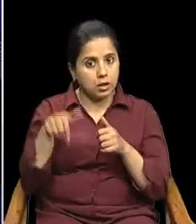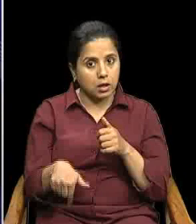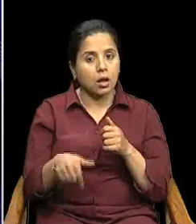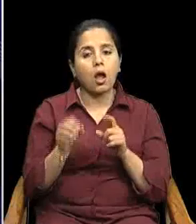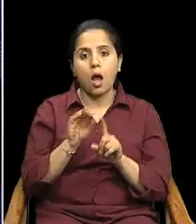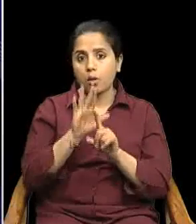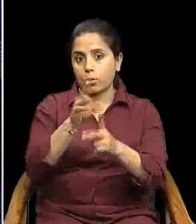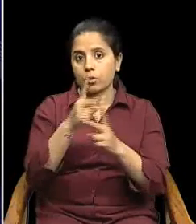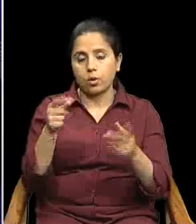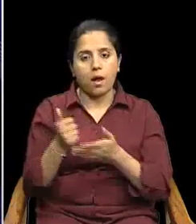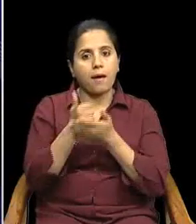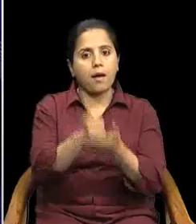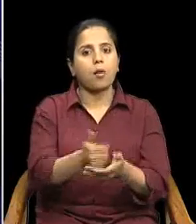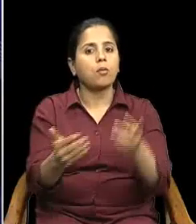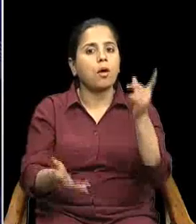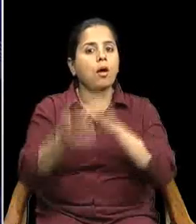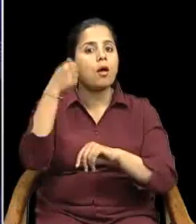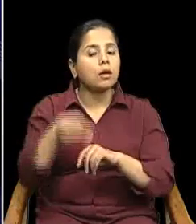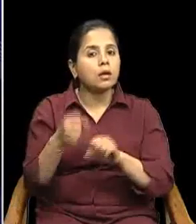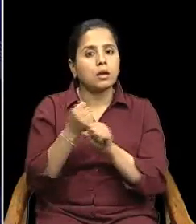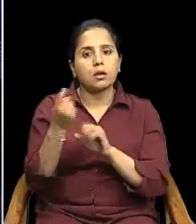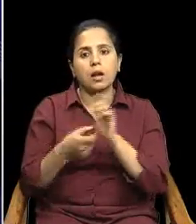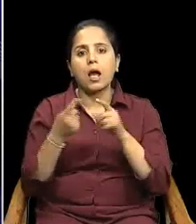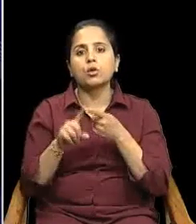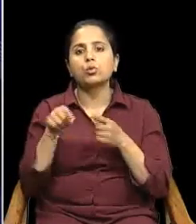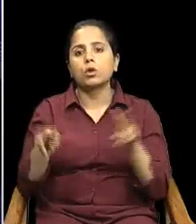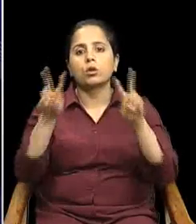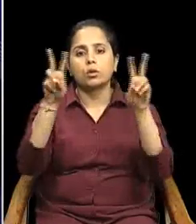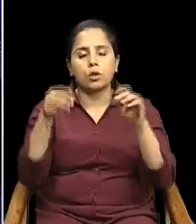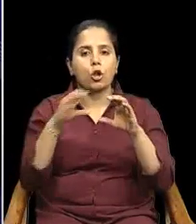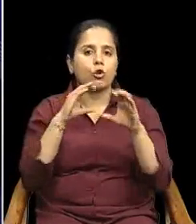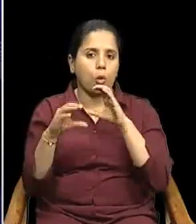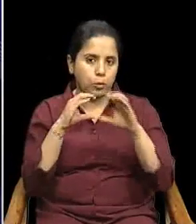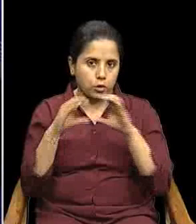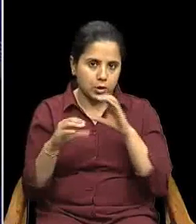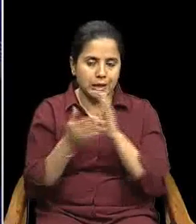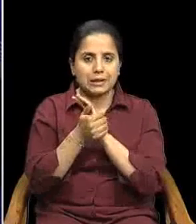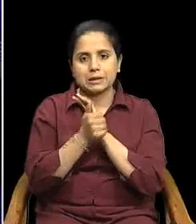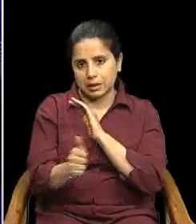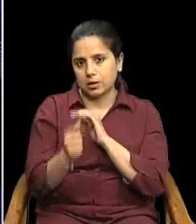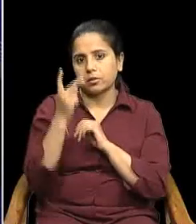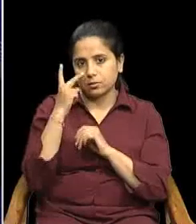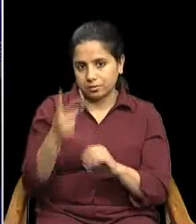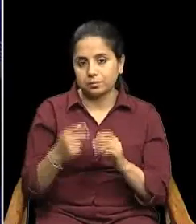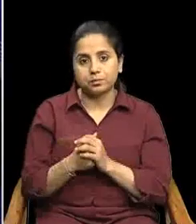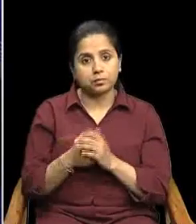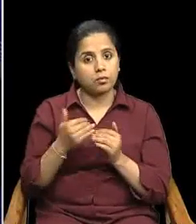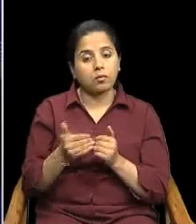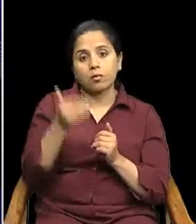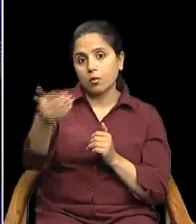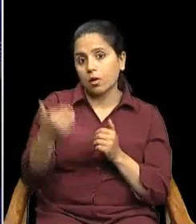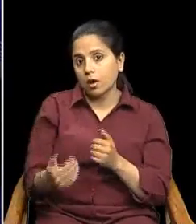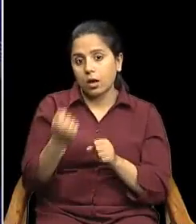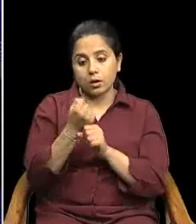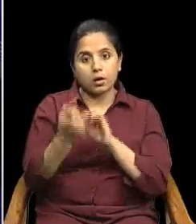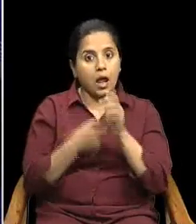in achieving the graduate attributes called communication skills. Now, the next